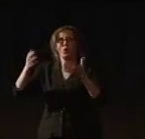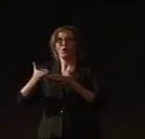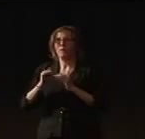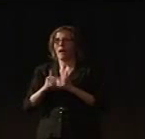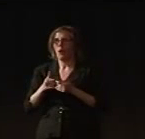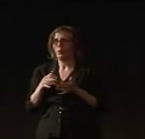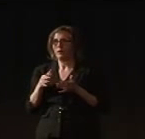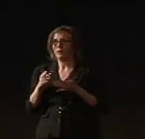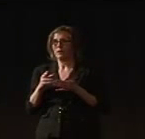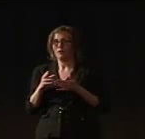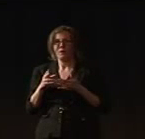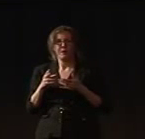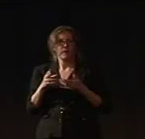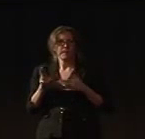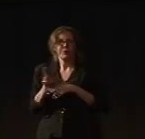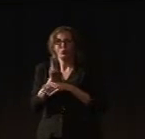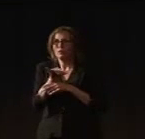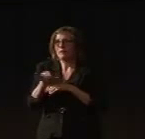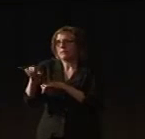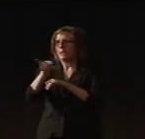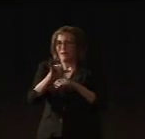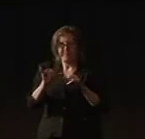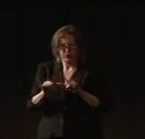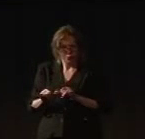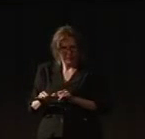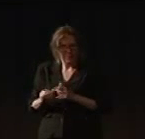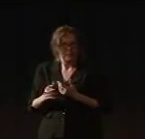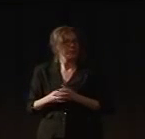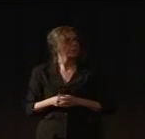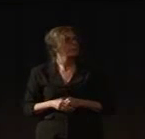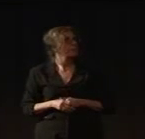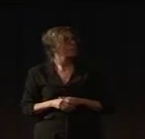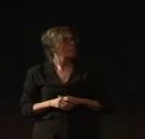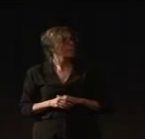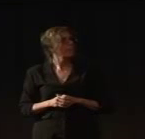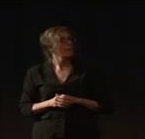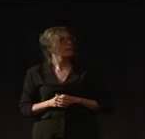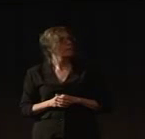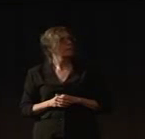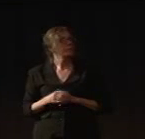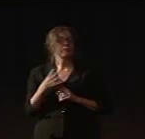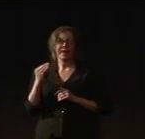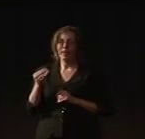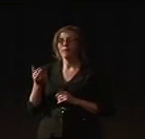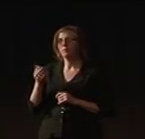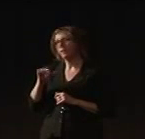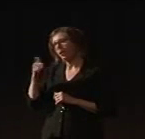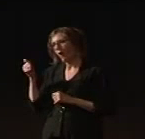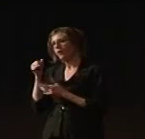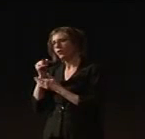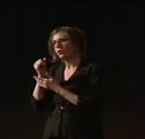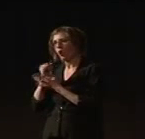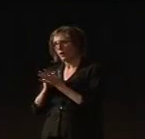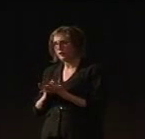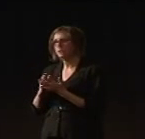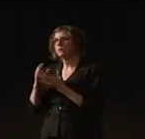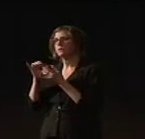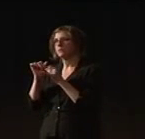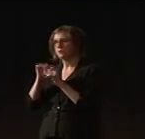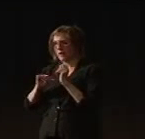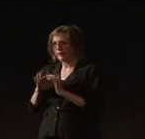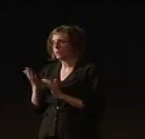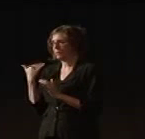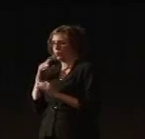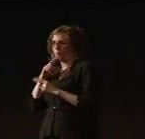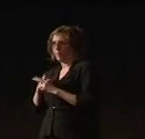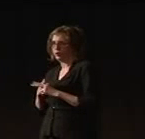own instrument. And I think that's the lesson of many of the artists like Adam Lowe or Thomas Saraceno. So reenactment is a very